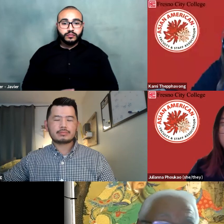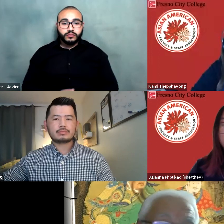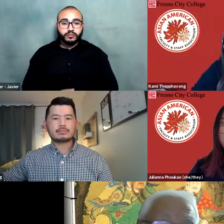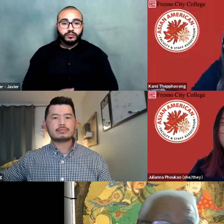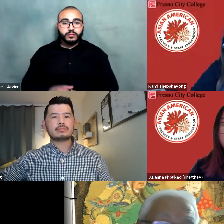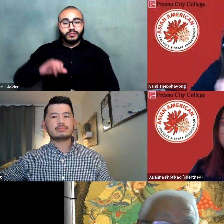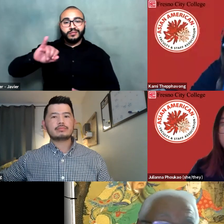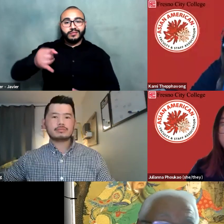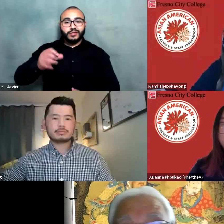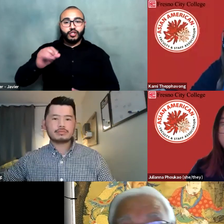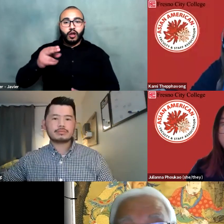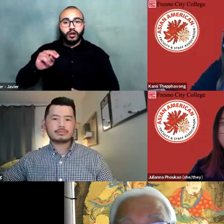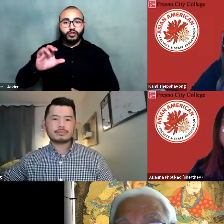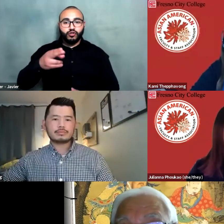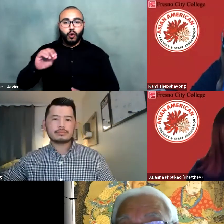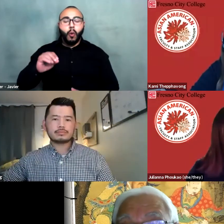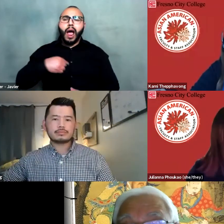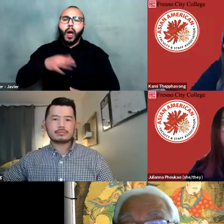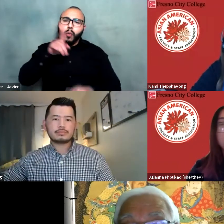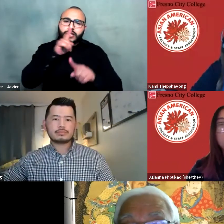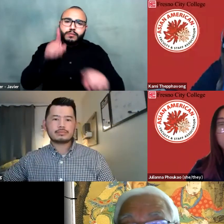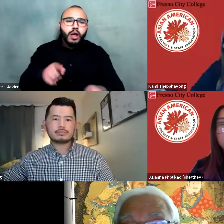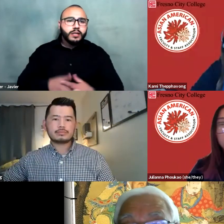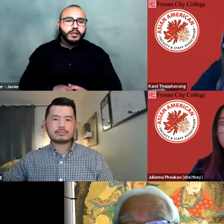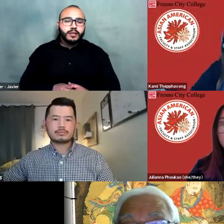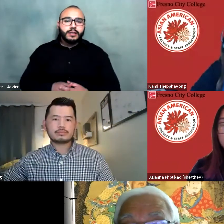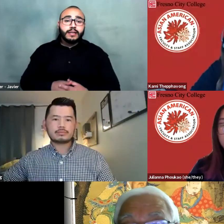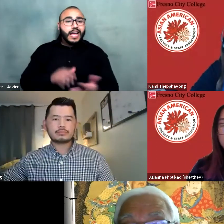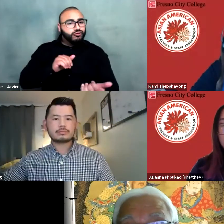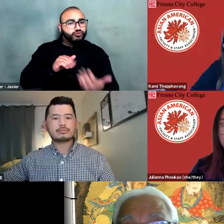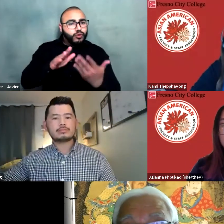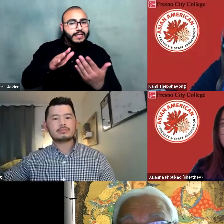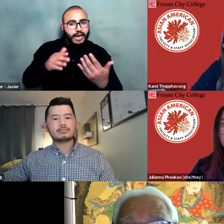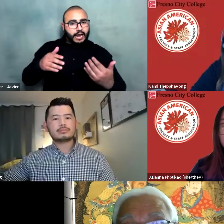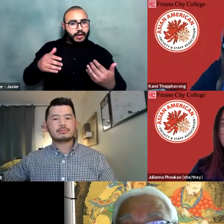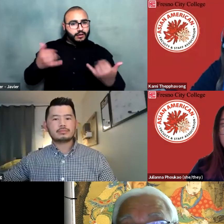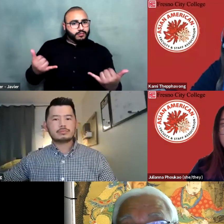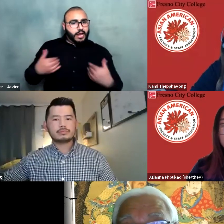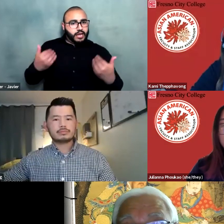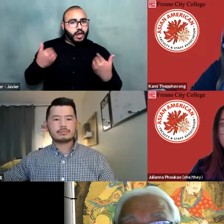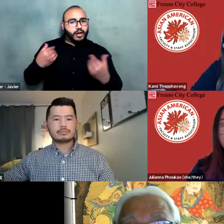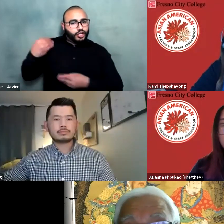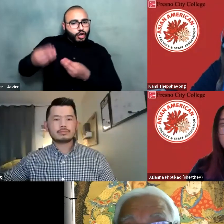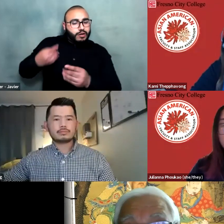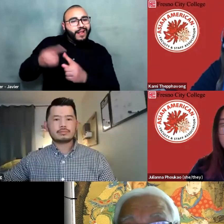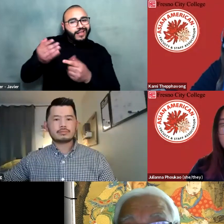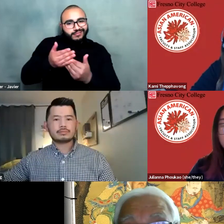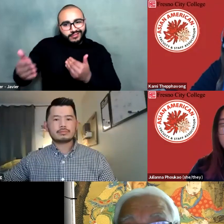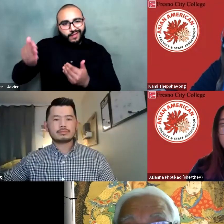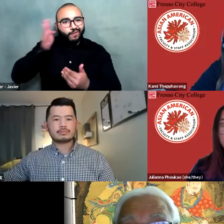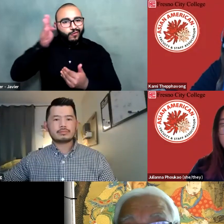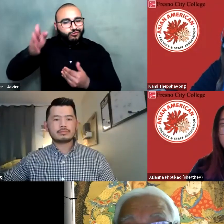Okay, I'll respond. So it's addressing the younger and future generation. I would